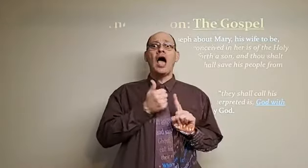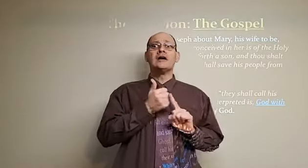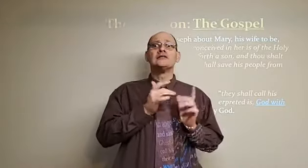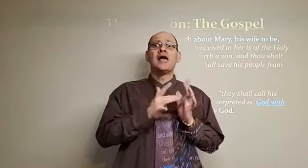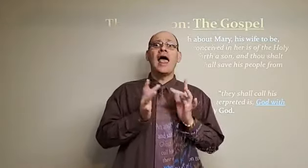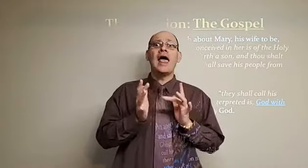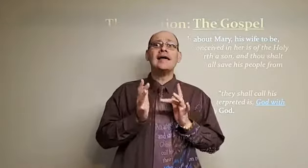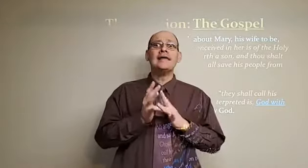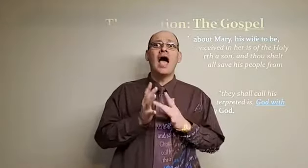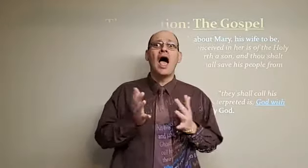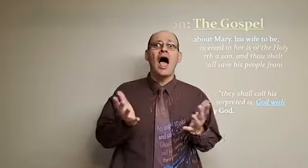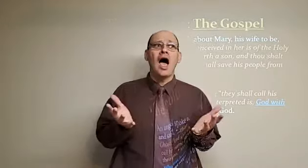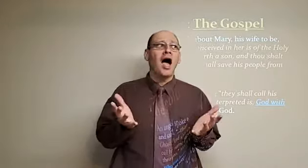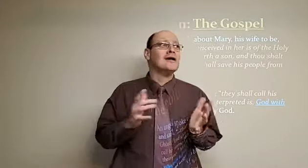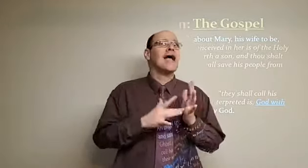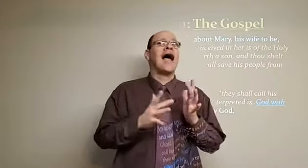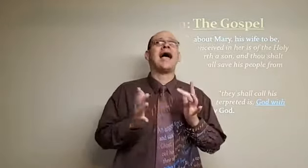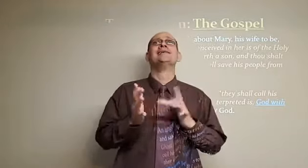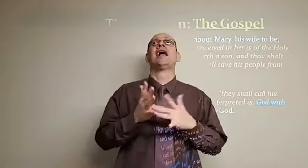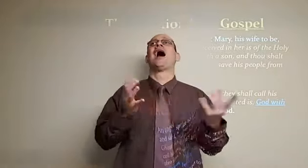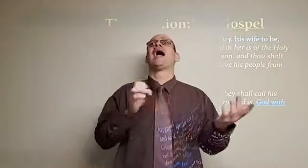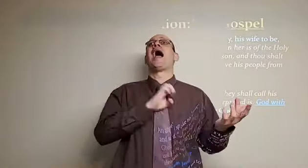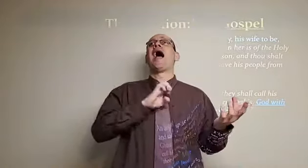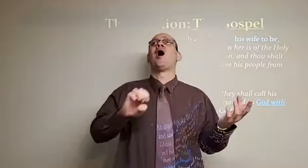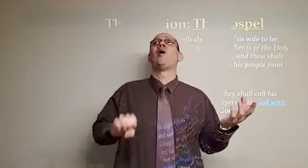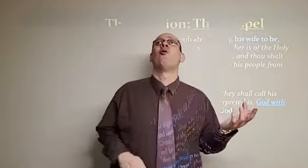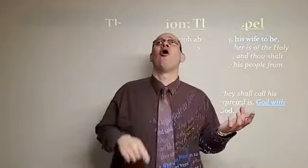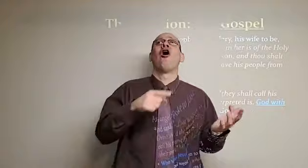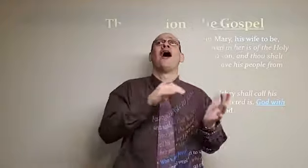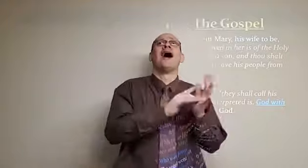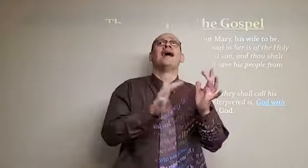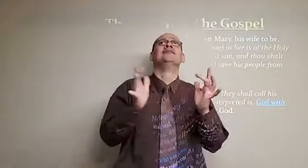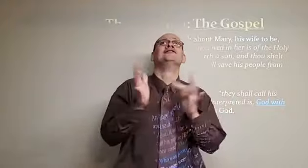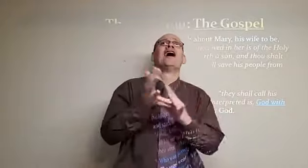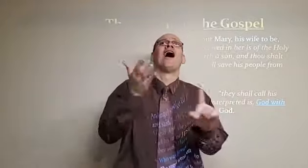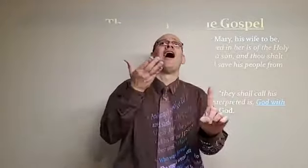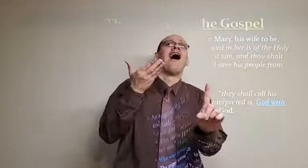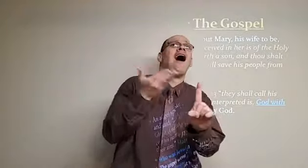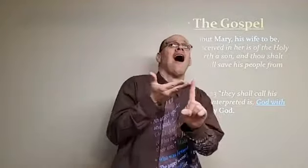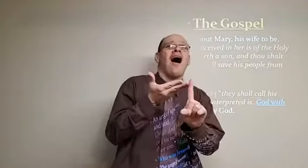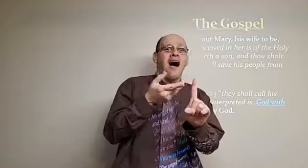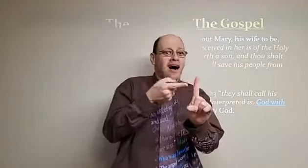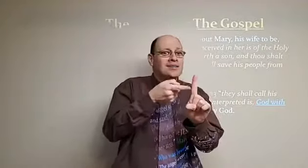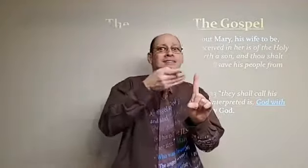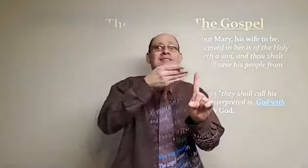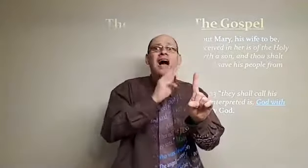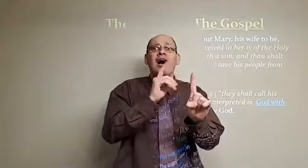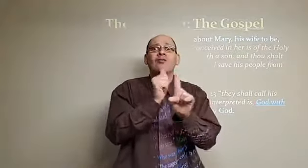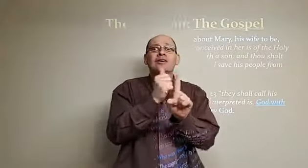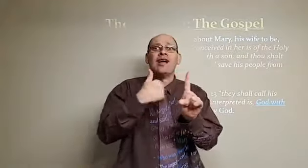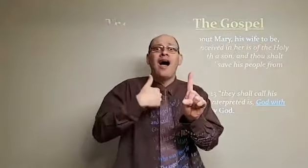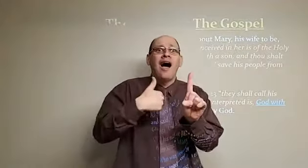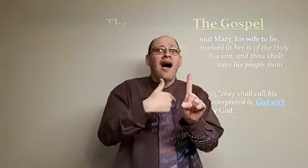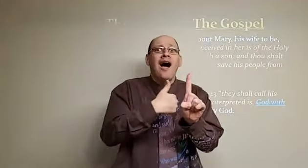God is Jesus yes Jesus God is with us he is